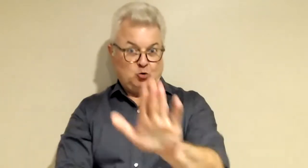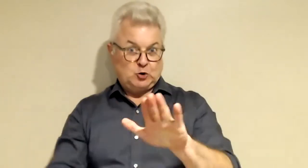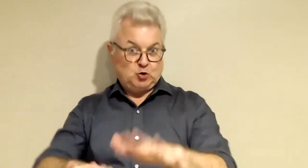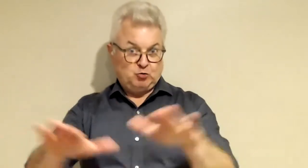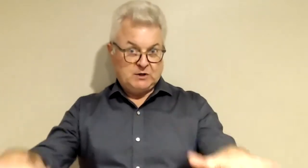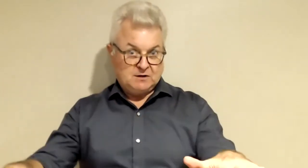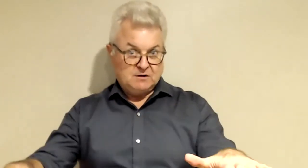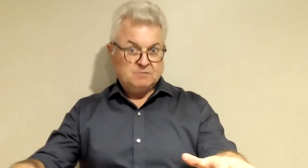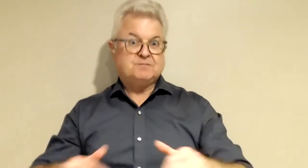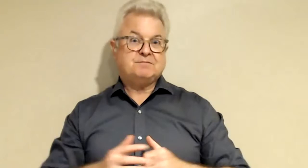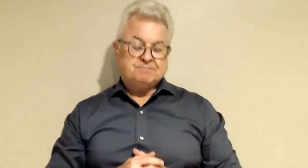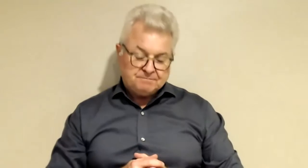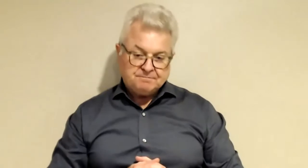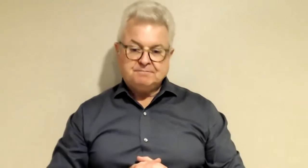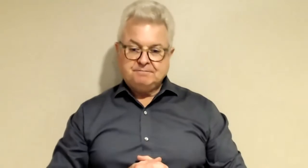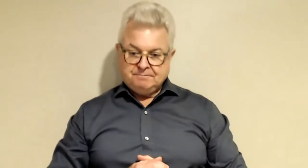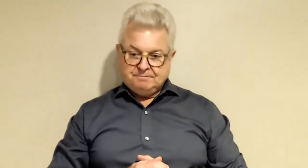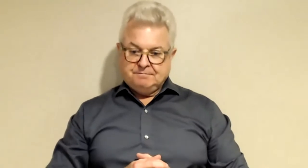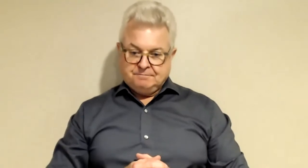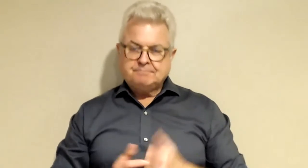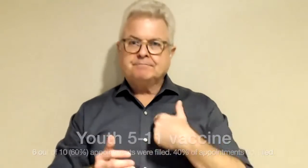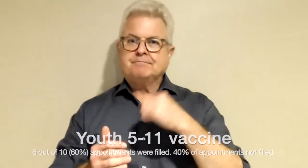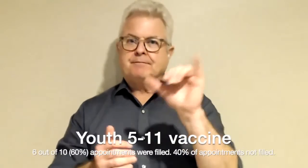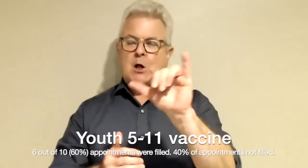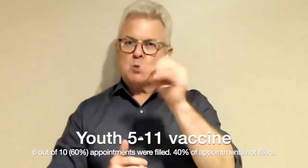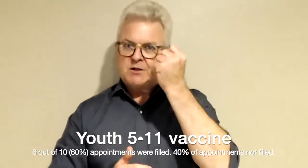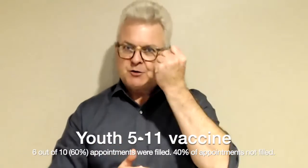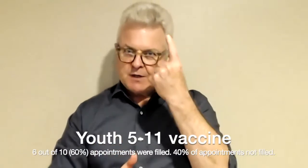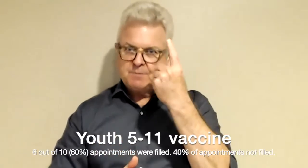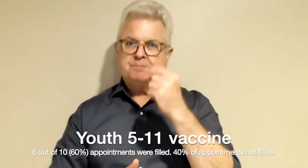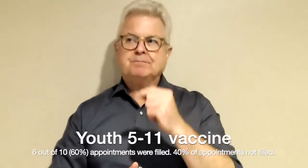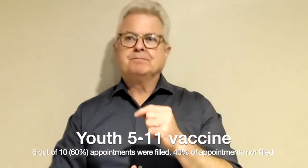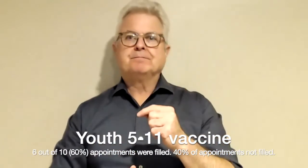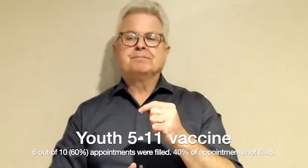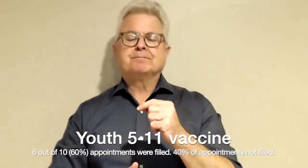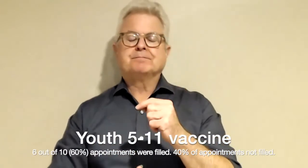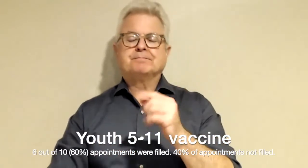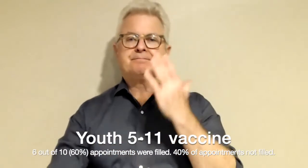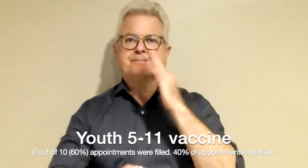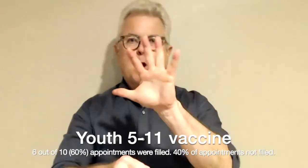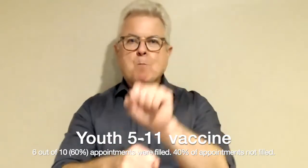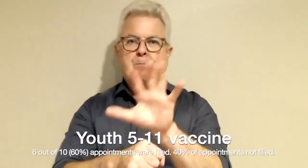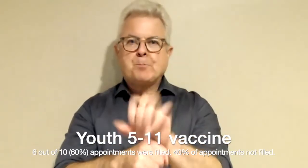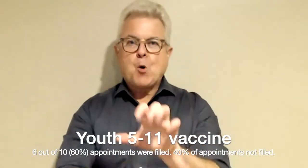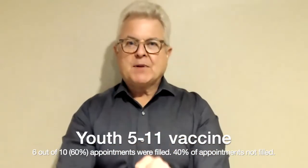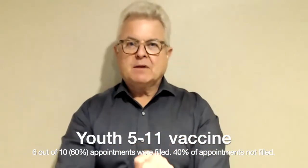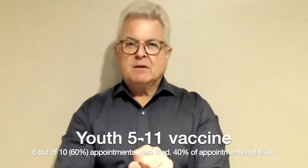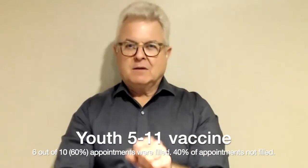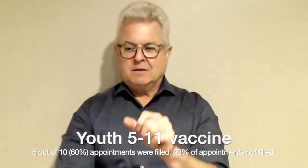decision. Please get a consultation before you make your decision. I also understand that those